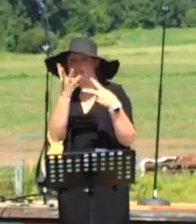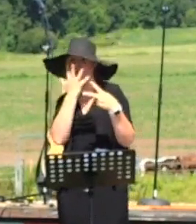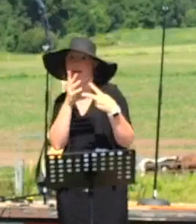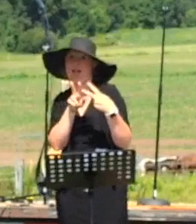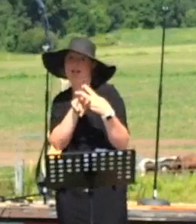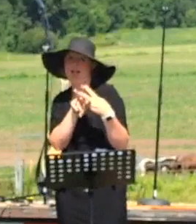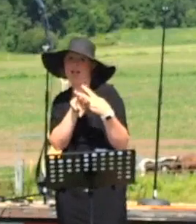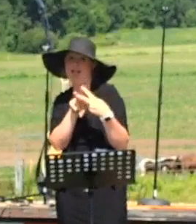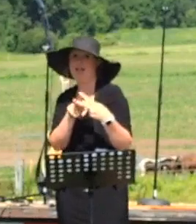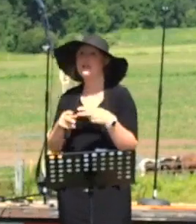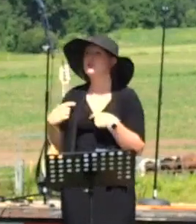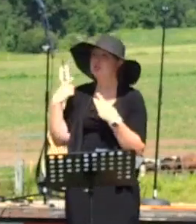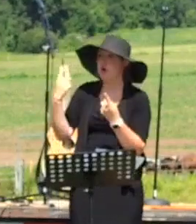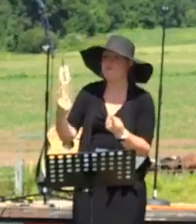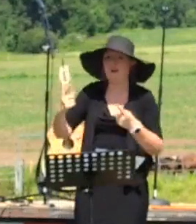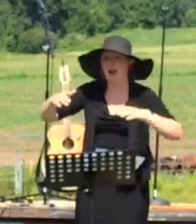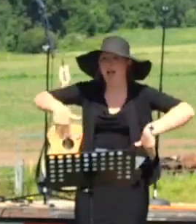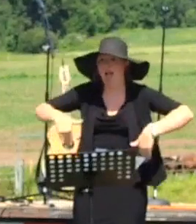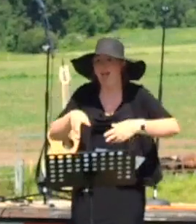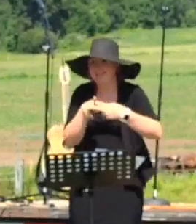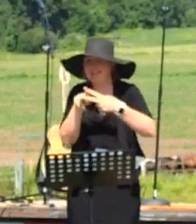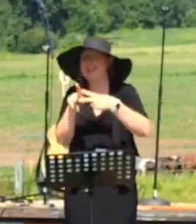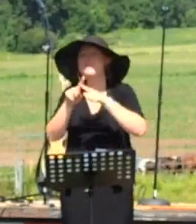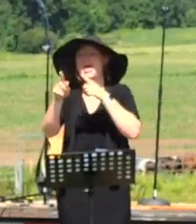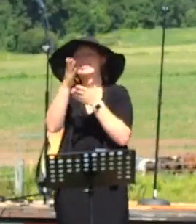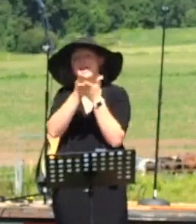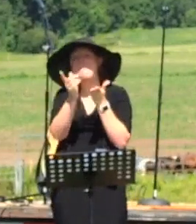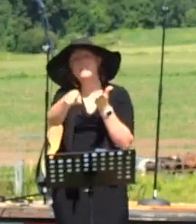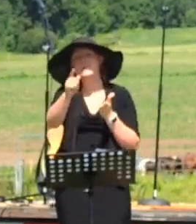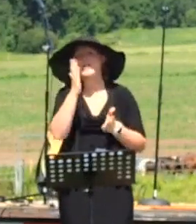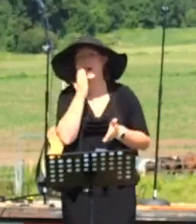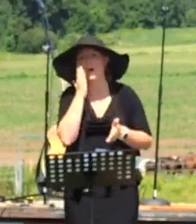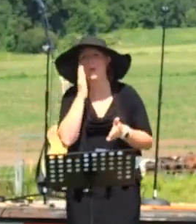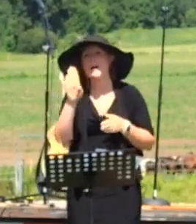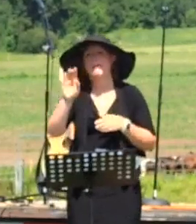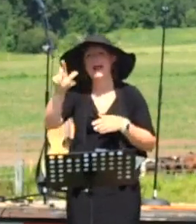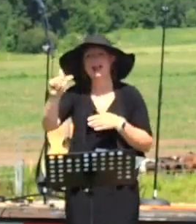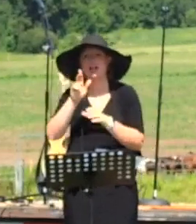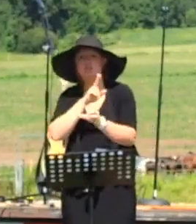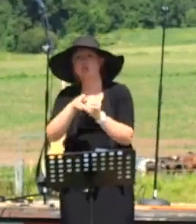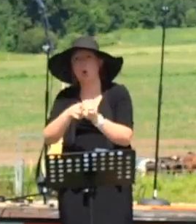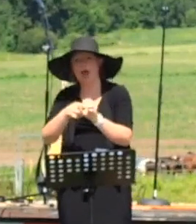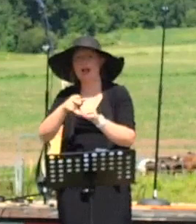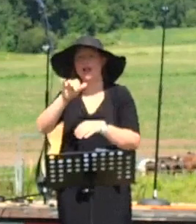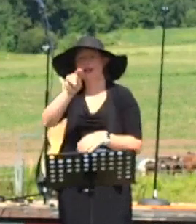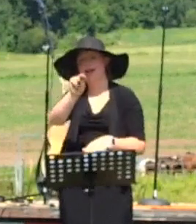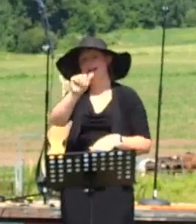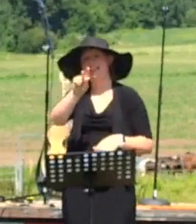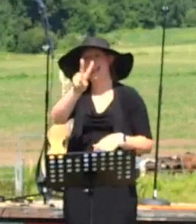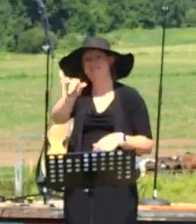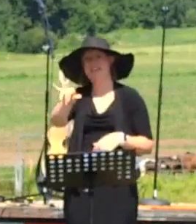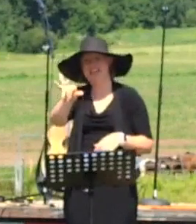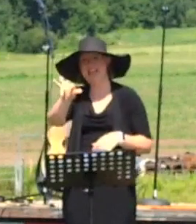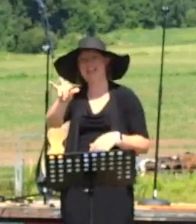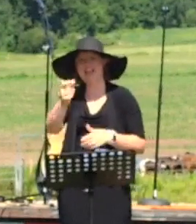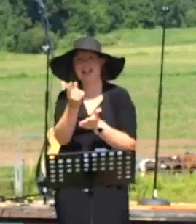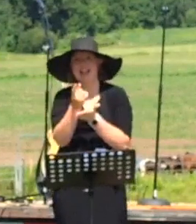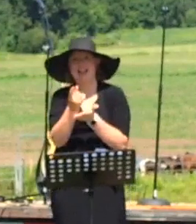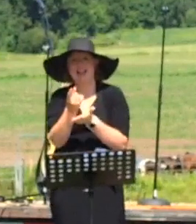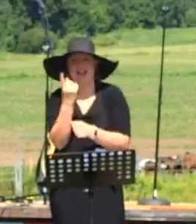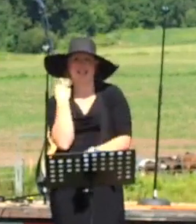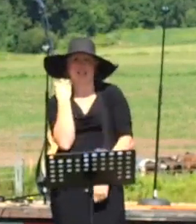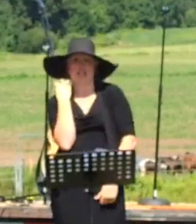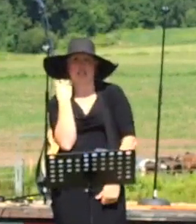So far, she's neither, but some of you know that she joined the Navy last year, and she has